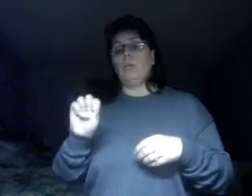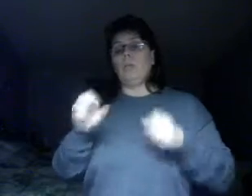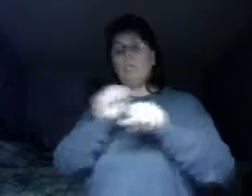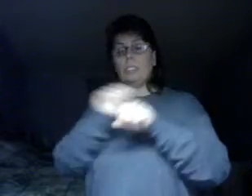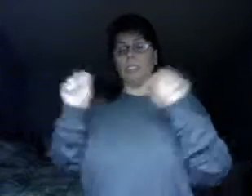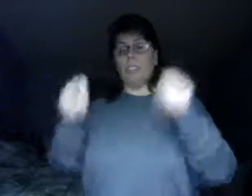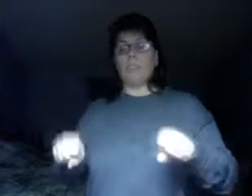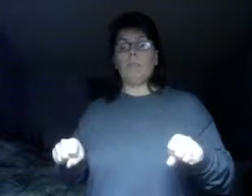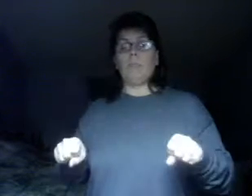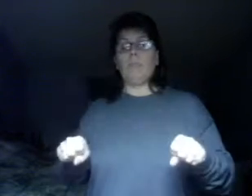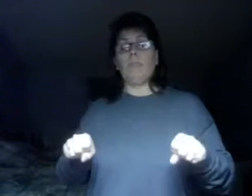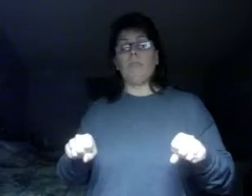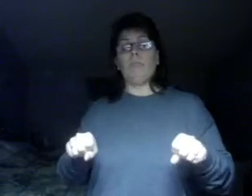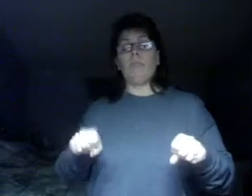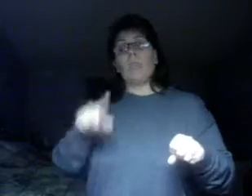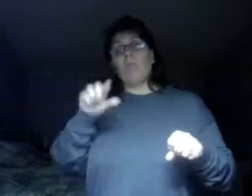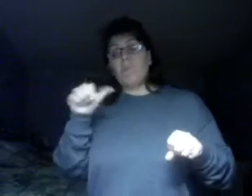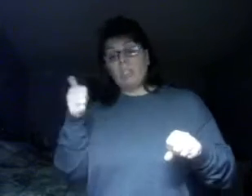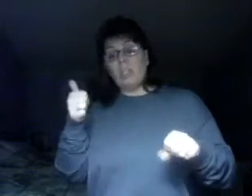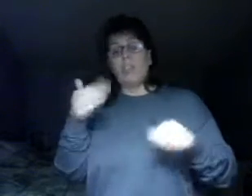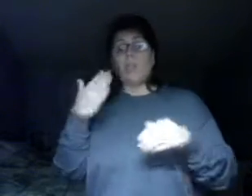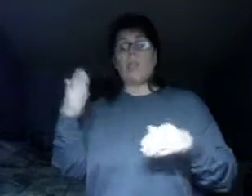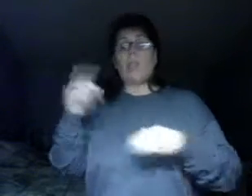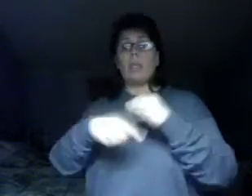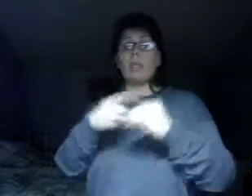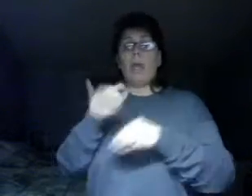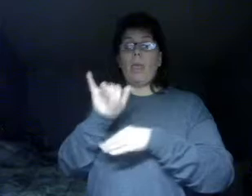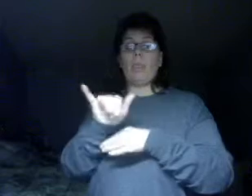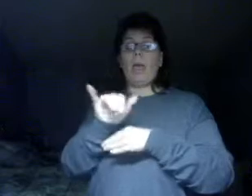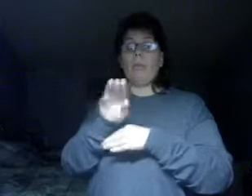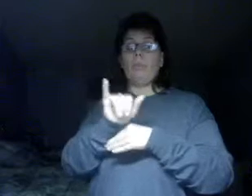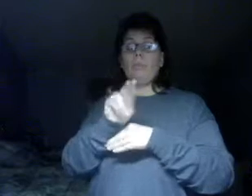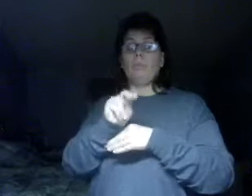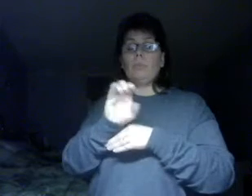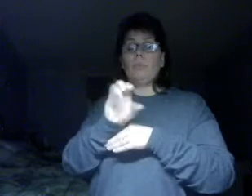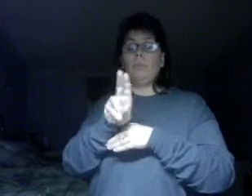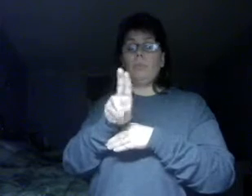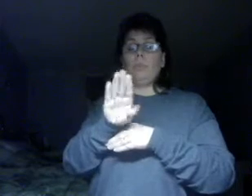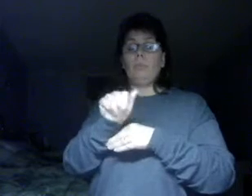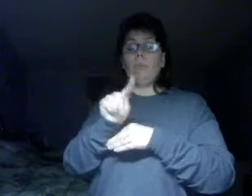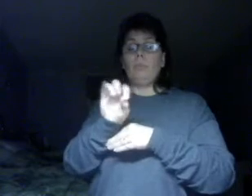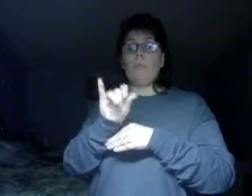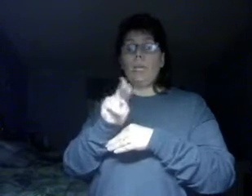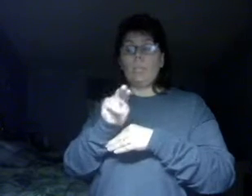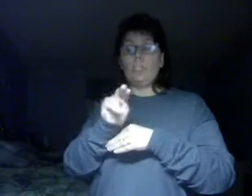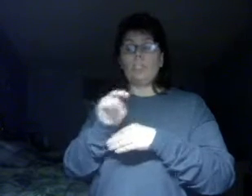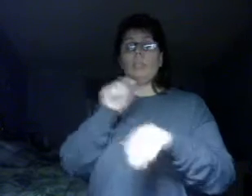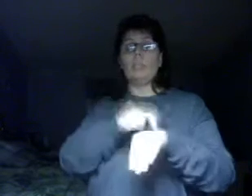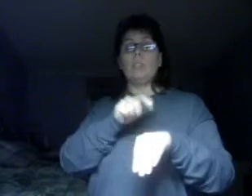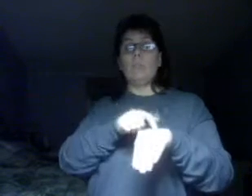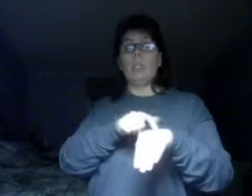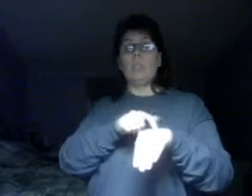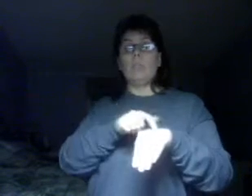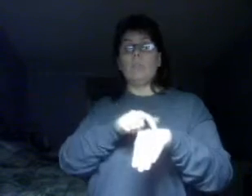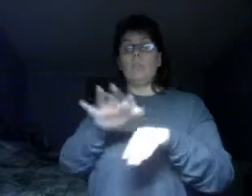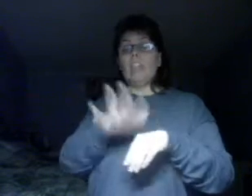incubation period. When this epidemic first started, the average incubation period was 5.5 years. It has now risen